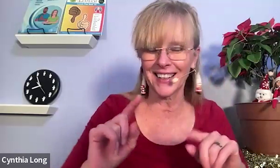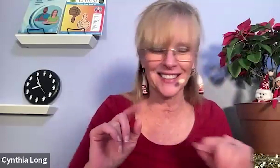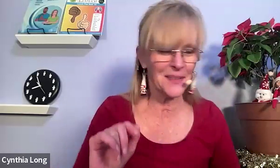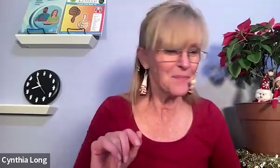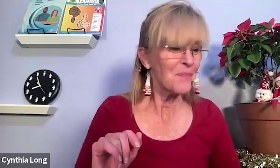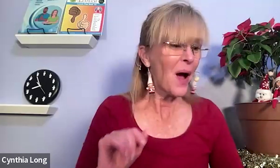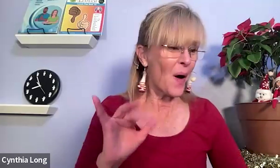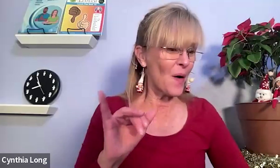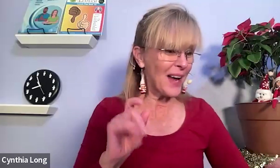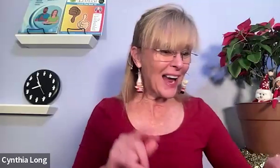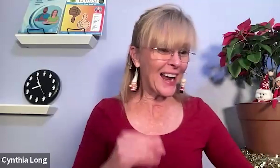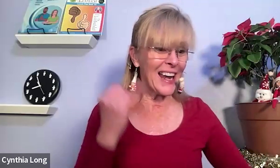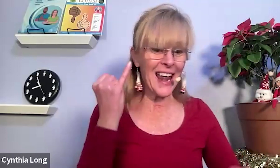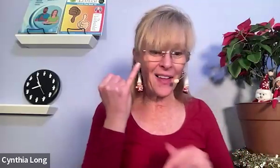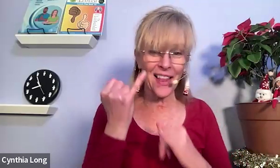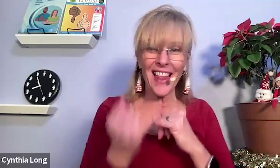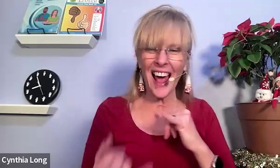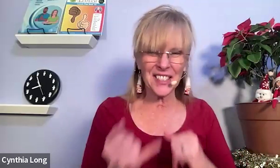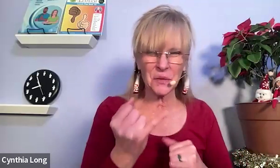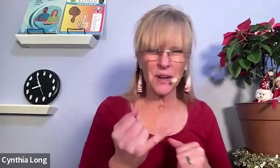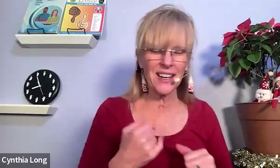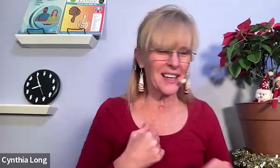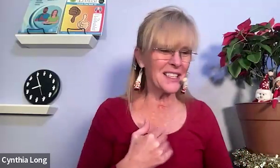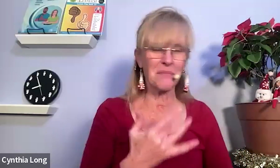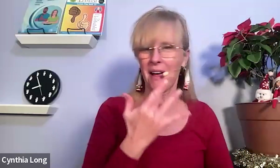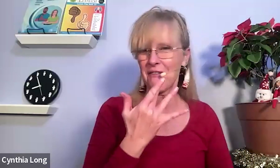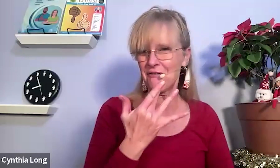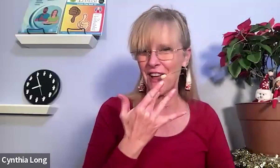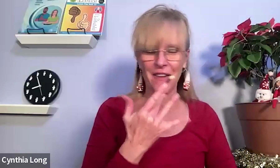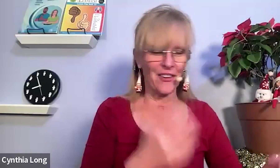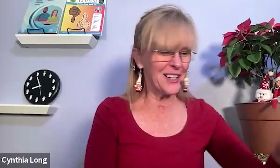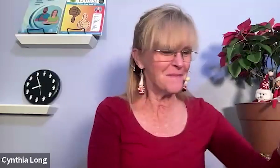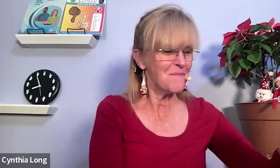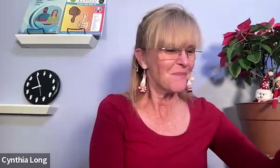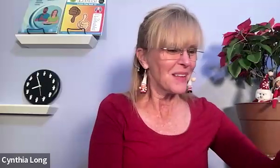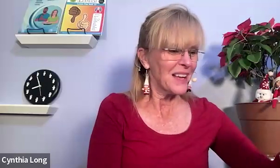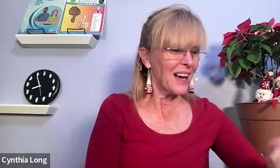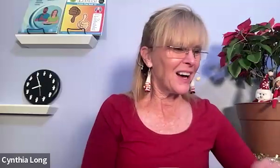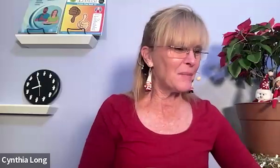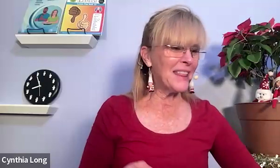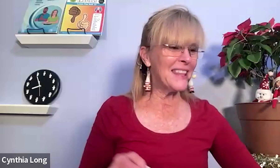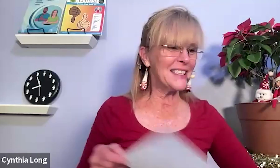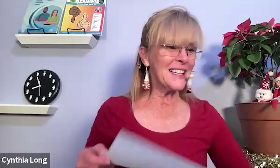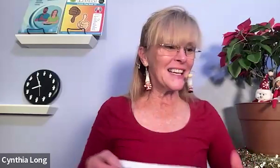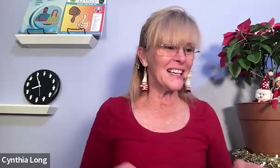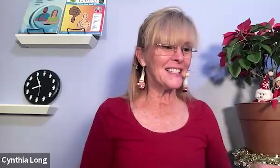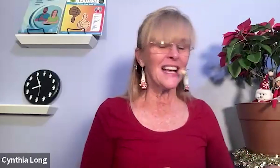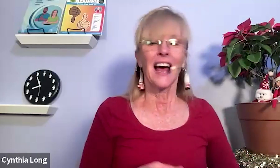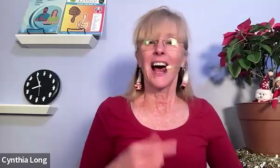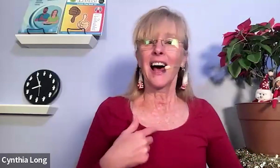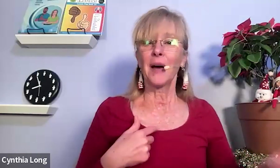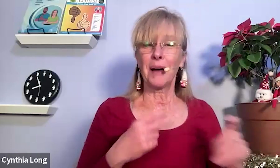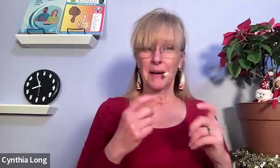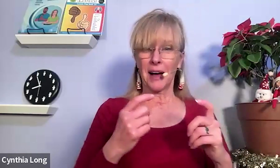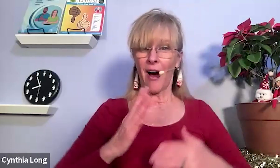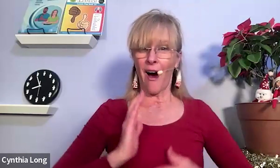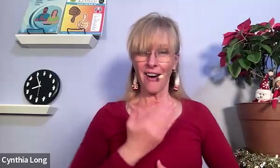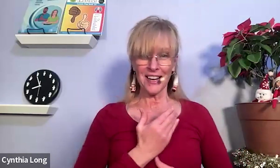signs. Okay, now the last one is my favorite, and this is our